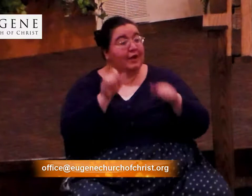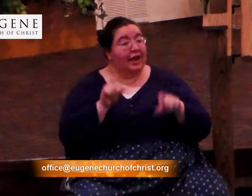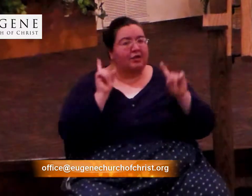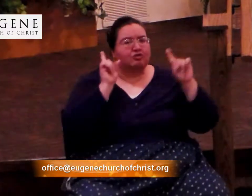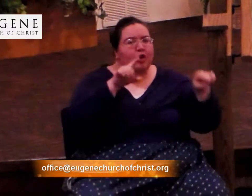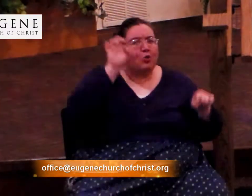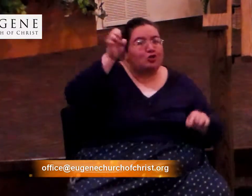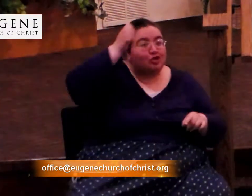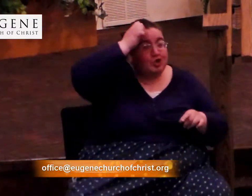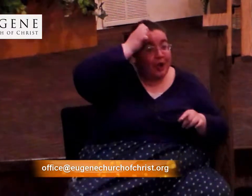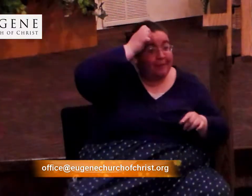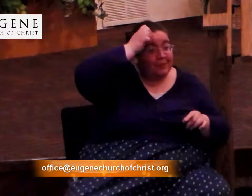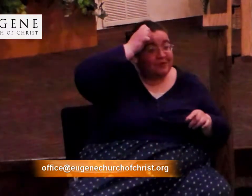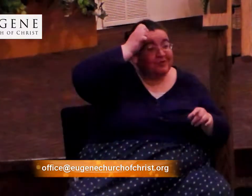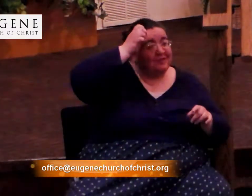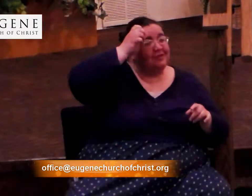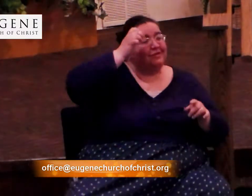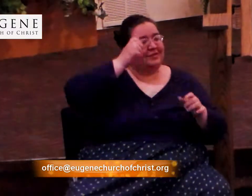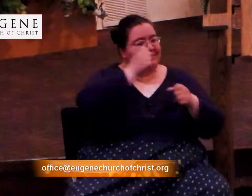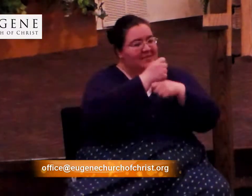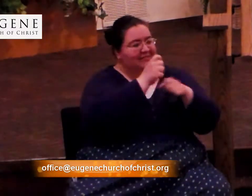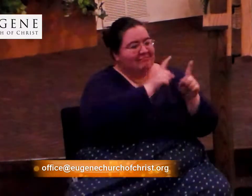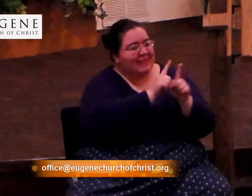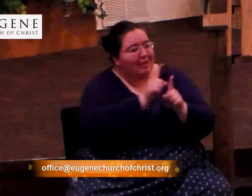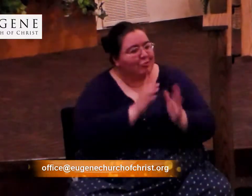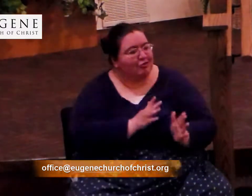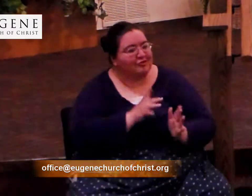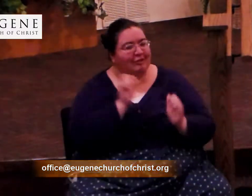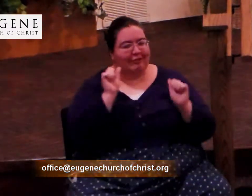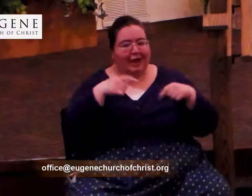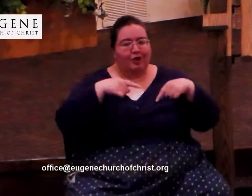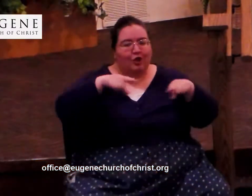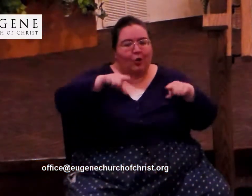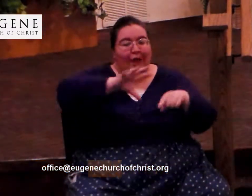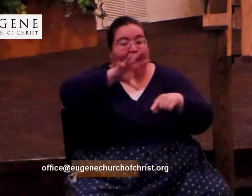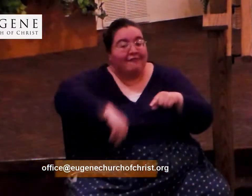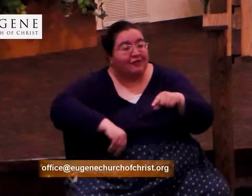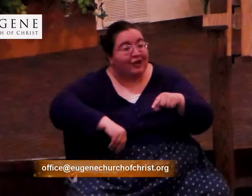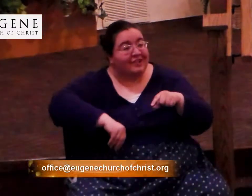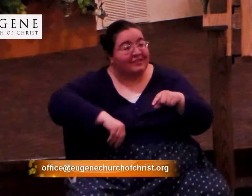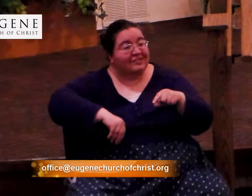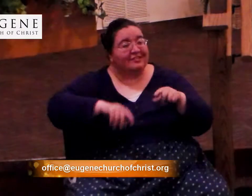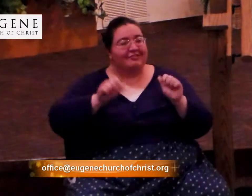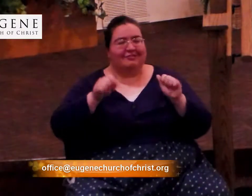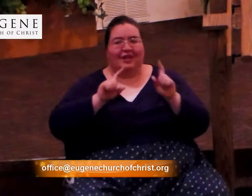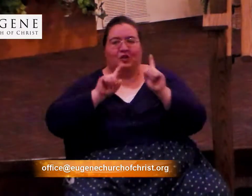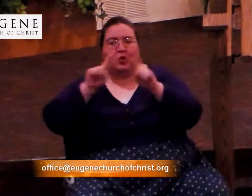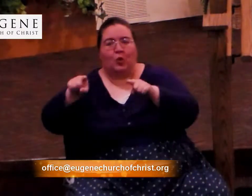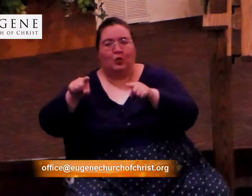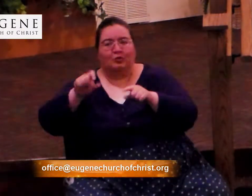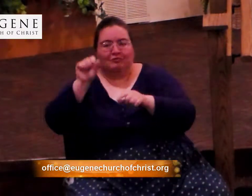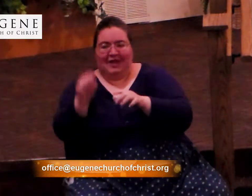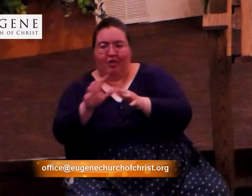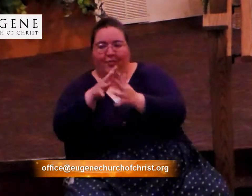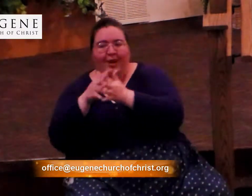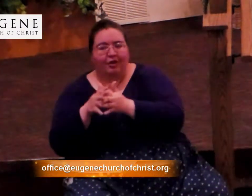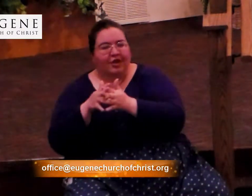11th Avenue to make disciples. You can go to your workplace tomorrow and make disciples. You can go within your family to